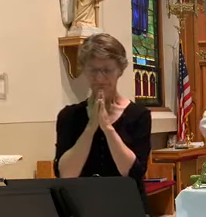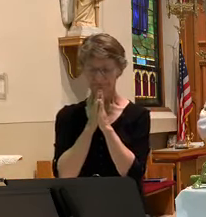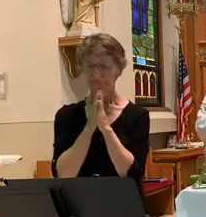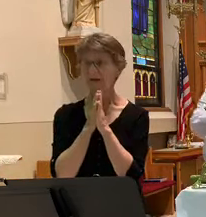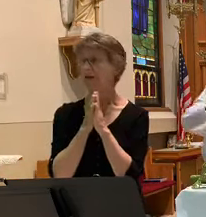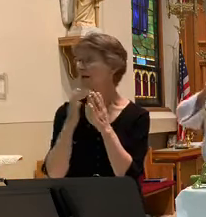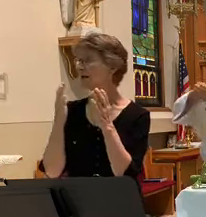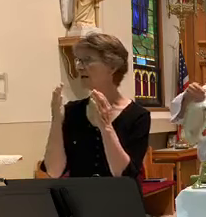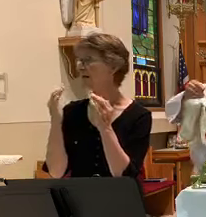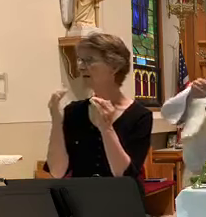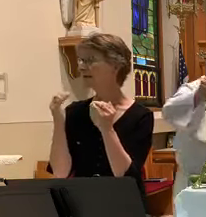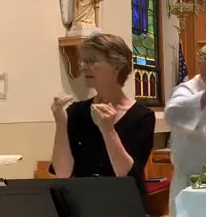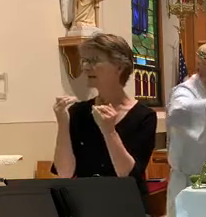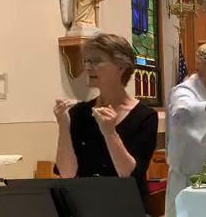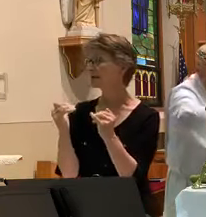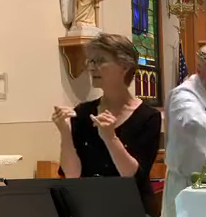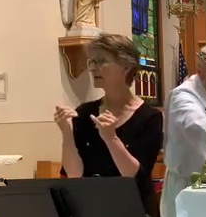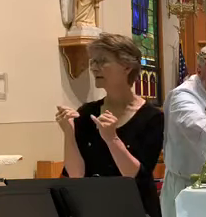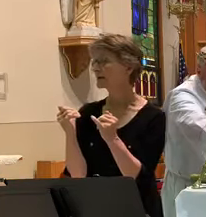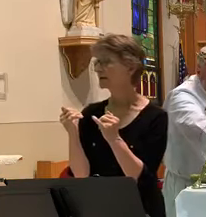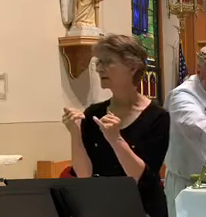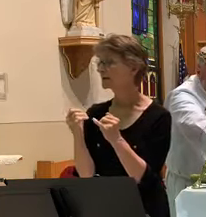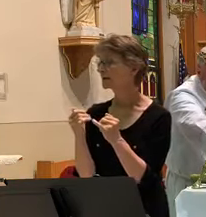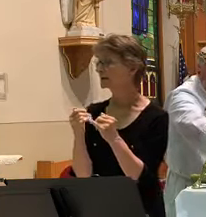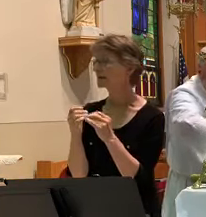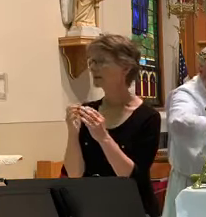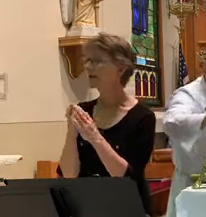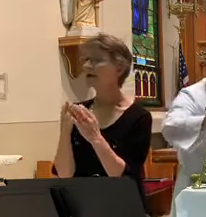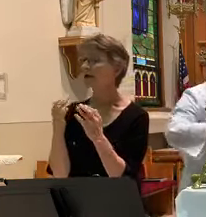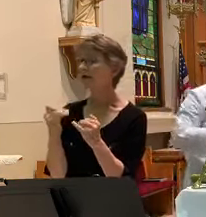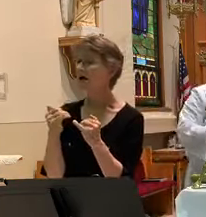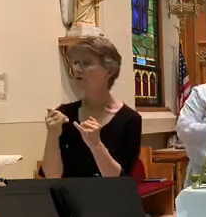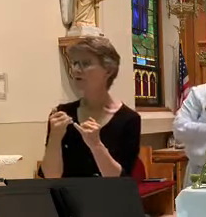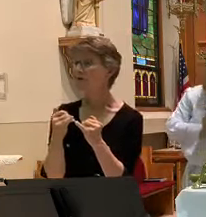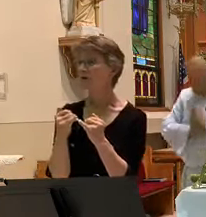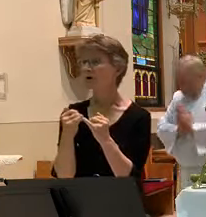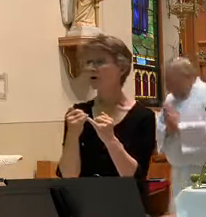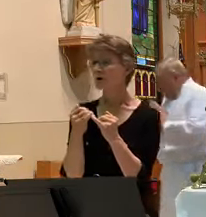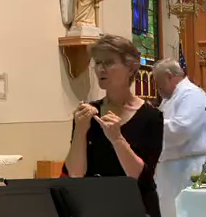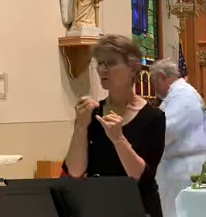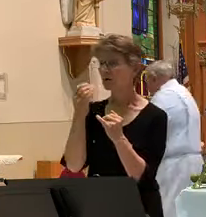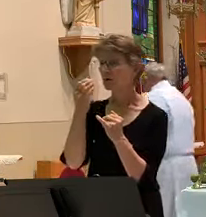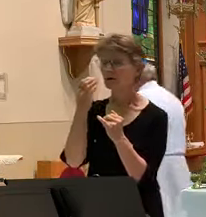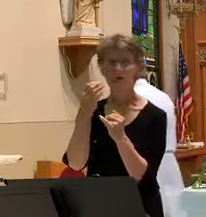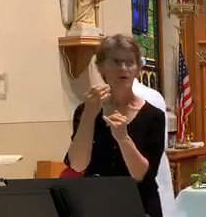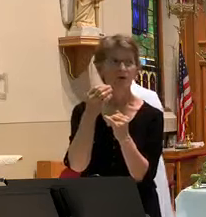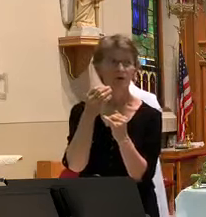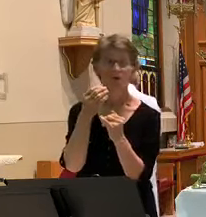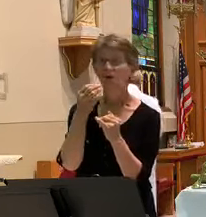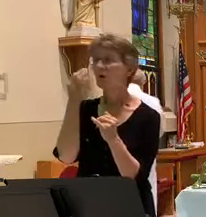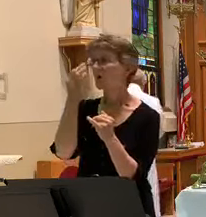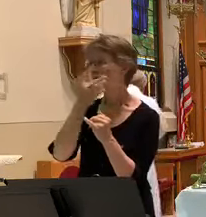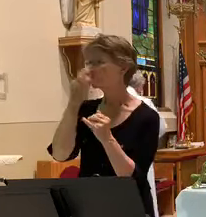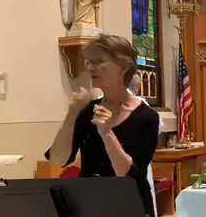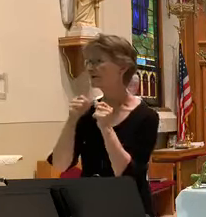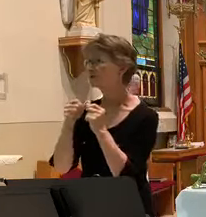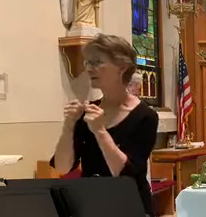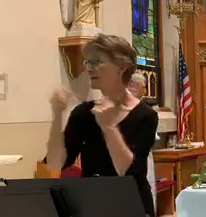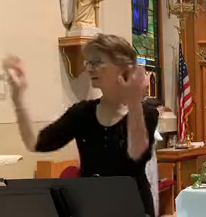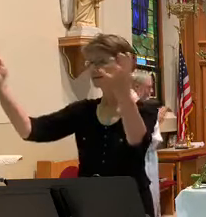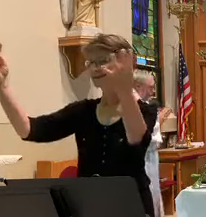As we have been doing for these past several weeks for Holy Communion, I ask you to please come up the side aisles for communion,